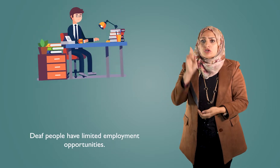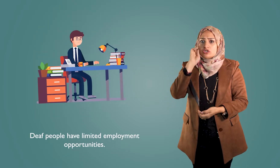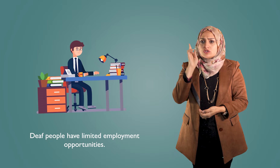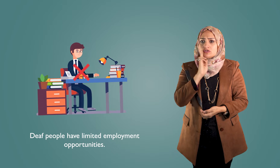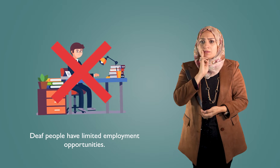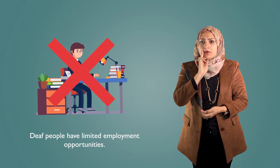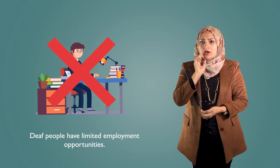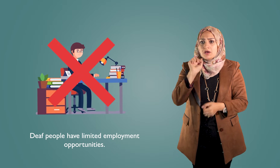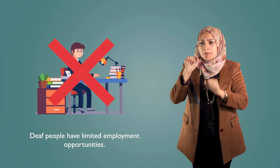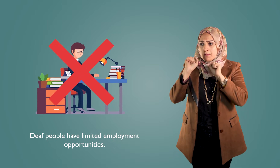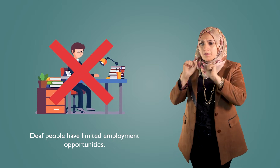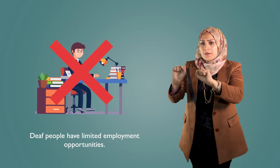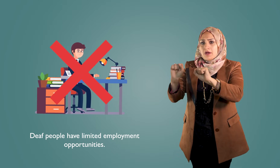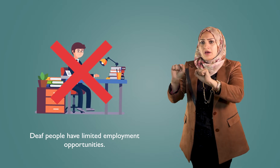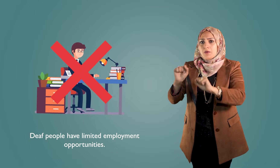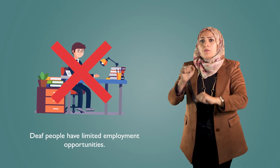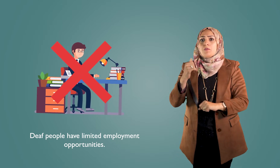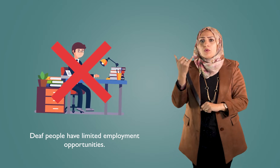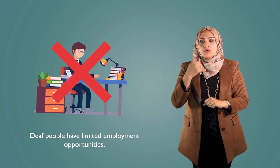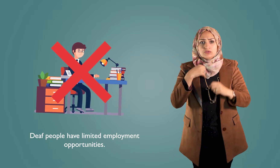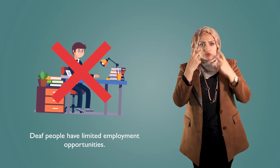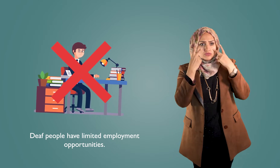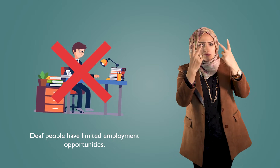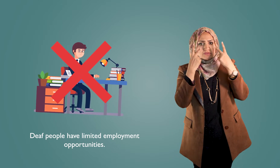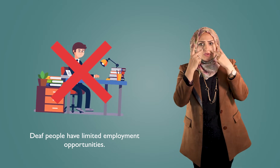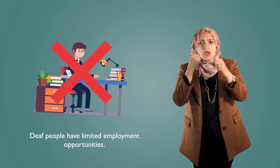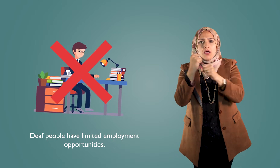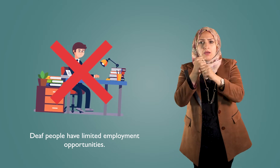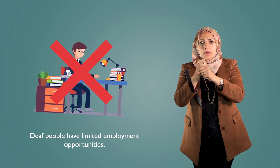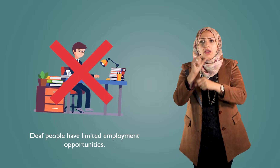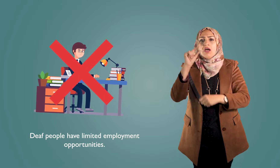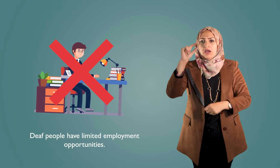Deaf people have limited employment opportunities.